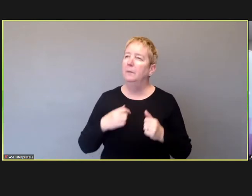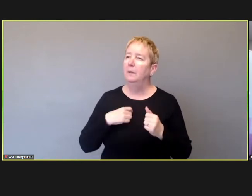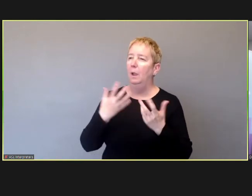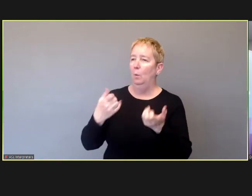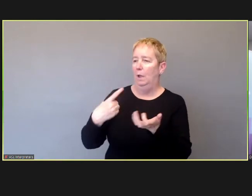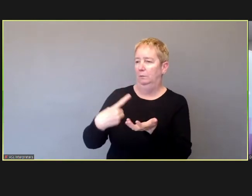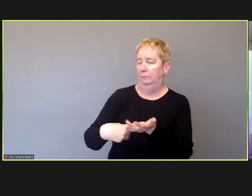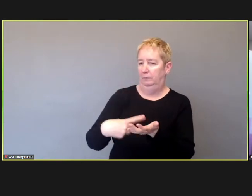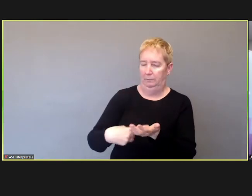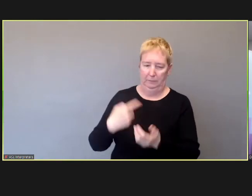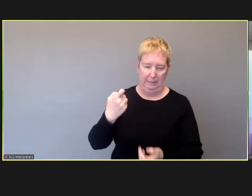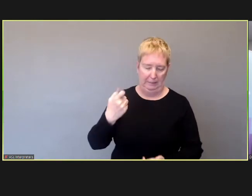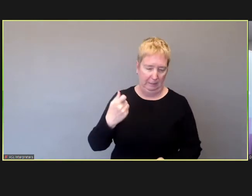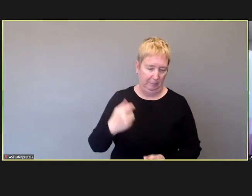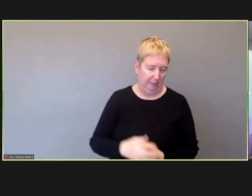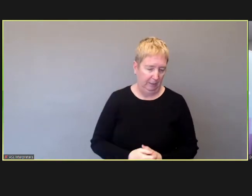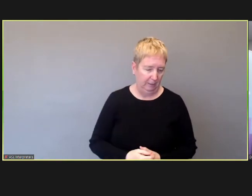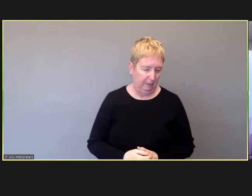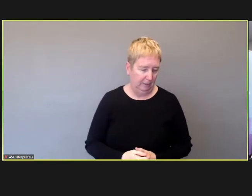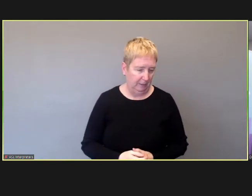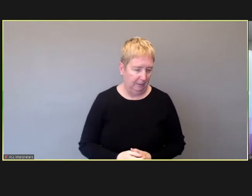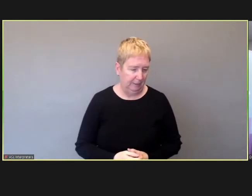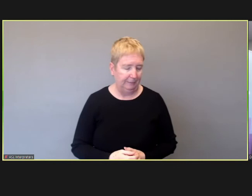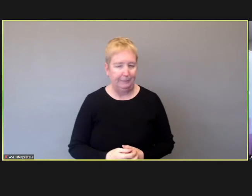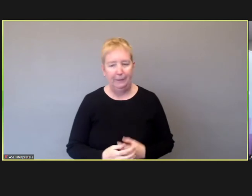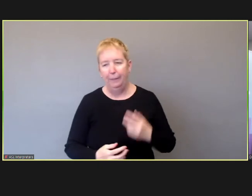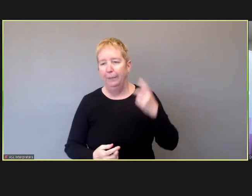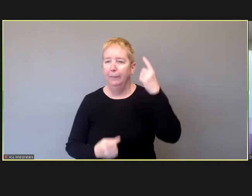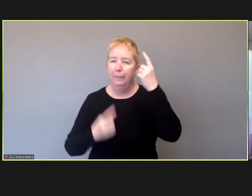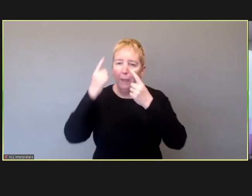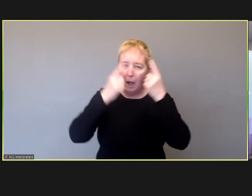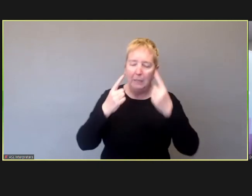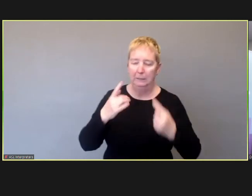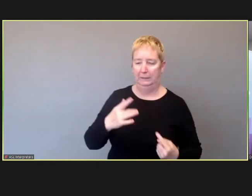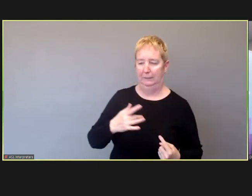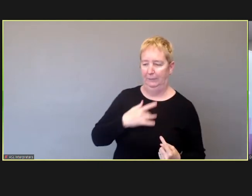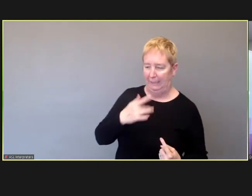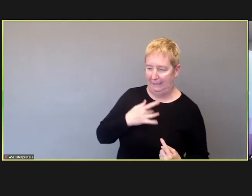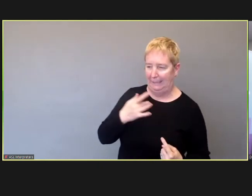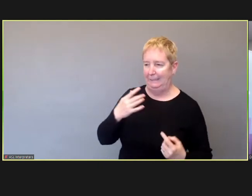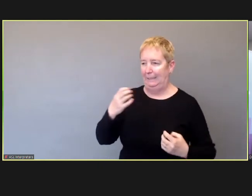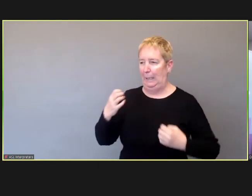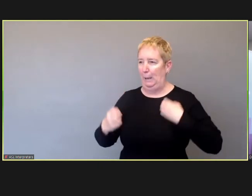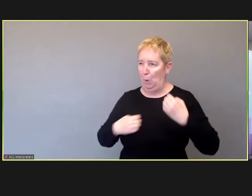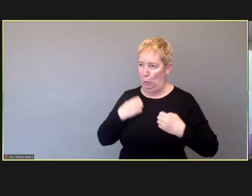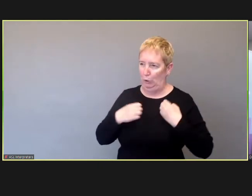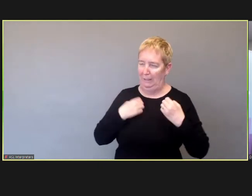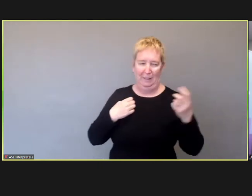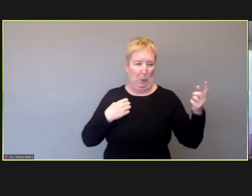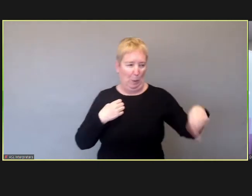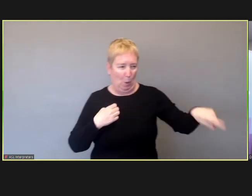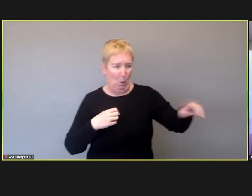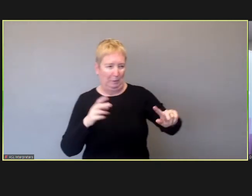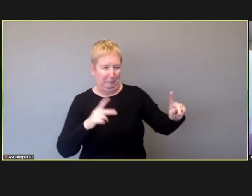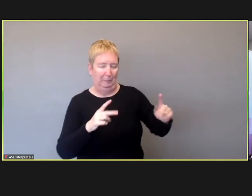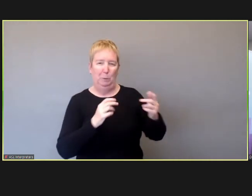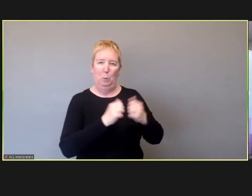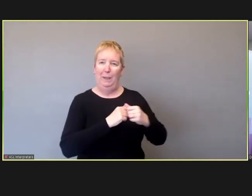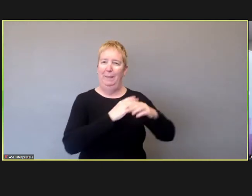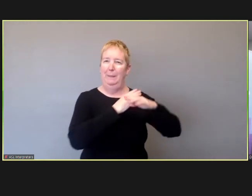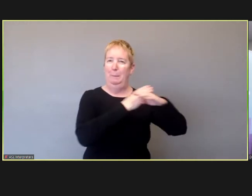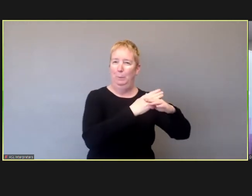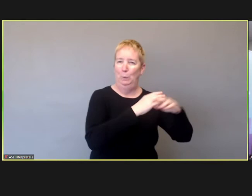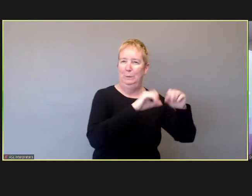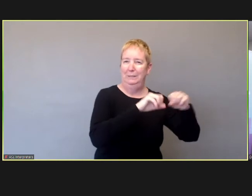upon the thoughts, feelings, emotions of those in the immunocompromised community. I think